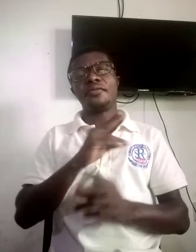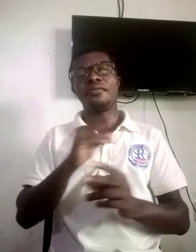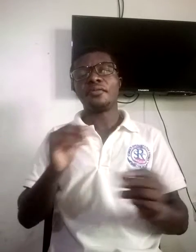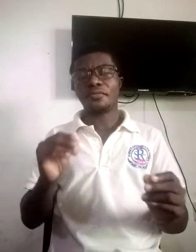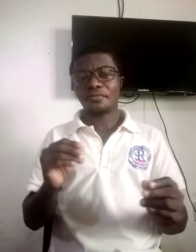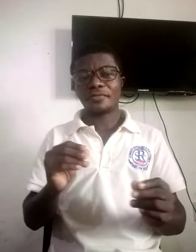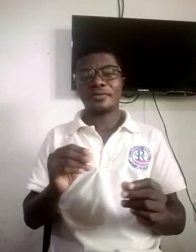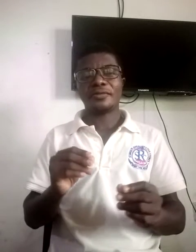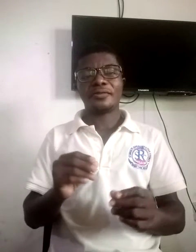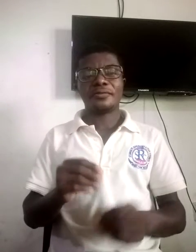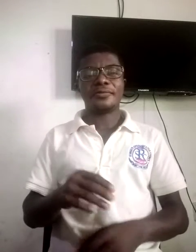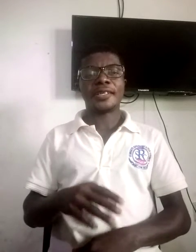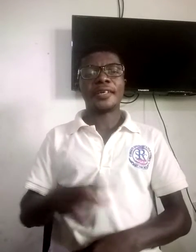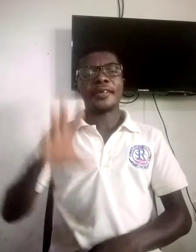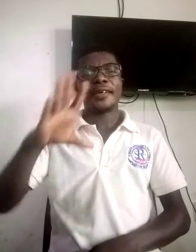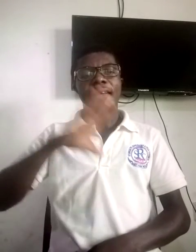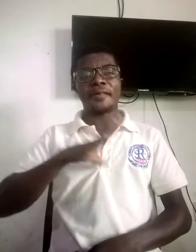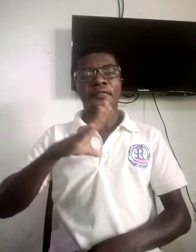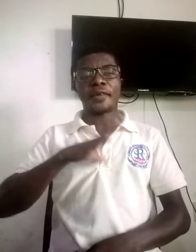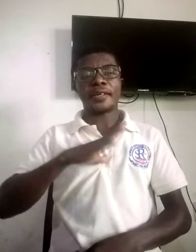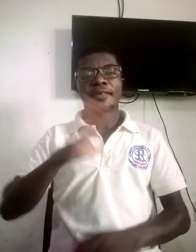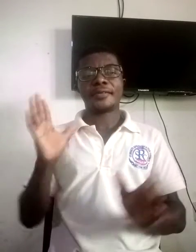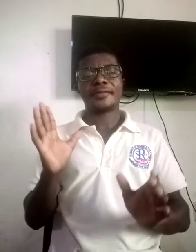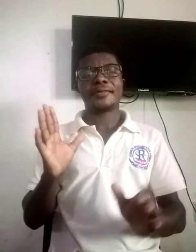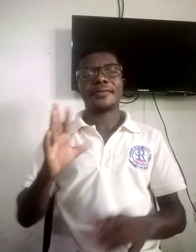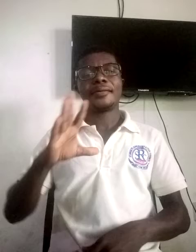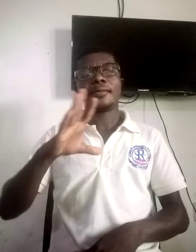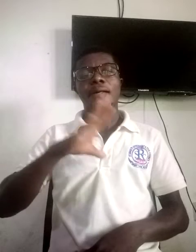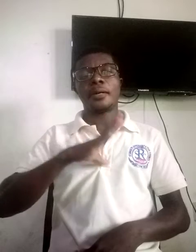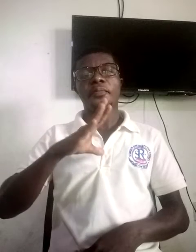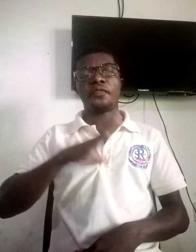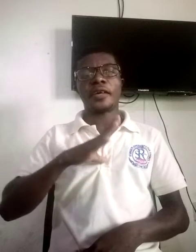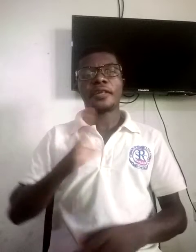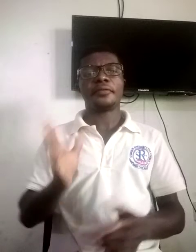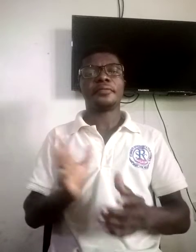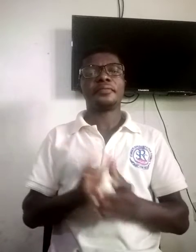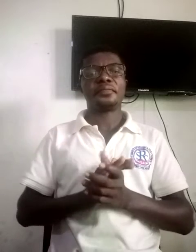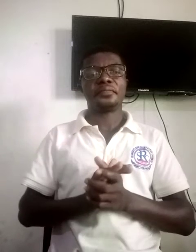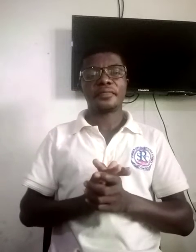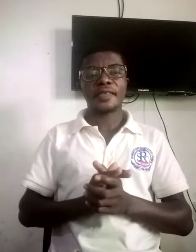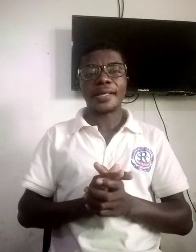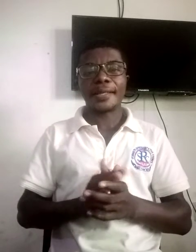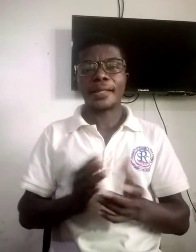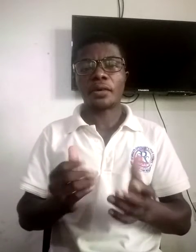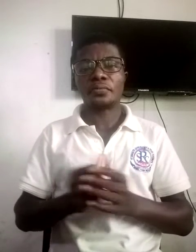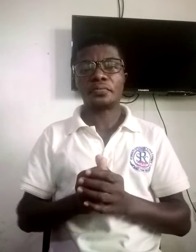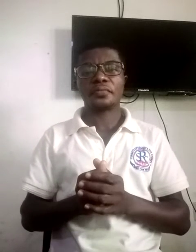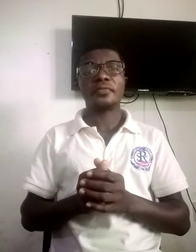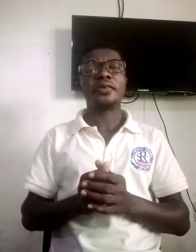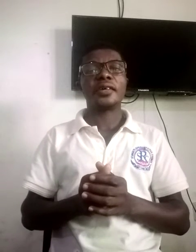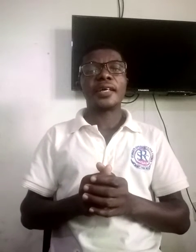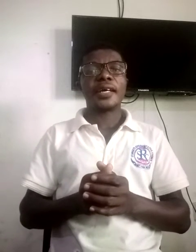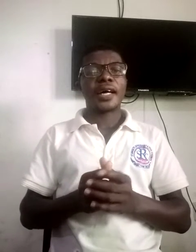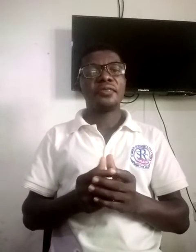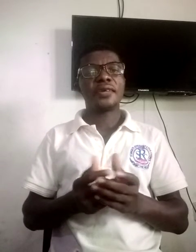No. You say I'm fine. I'm fine. Now, how do you ask